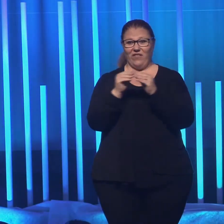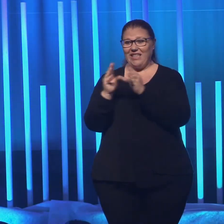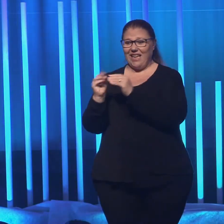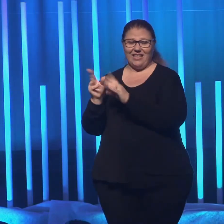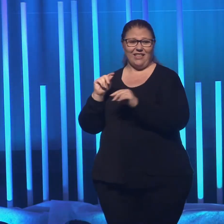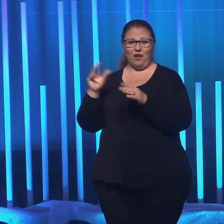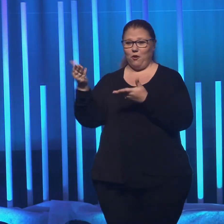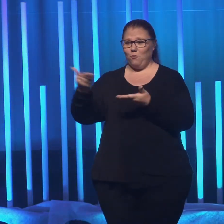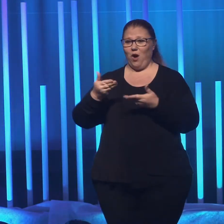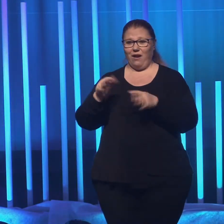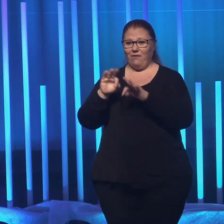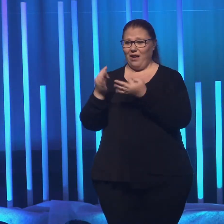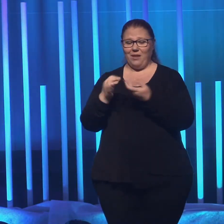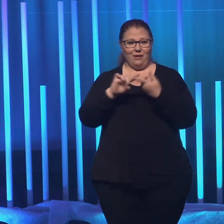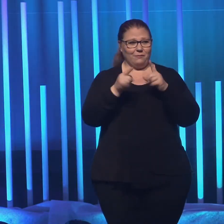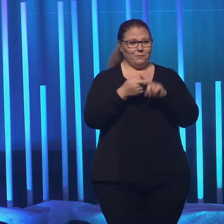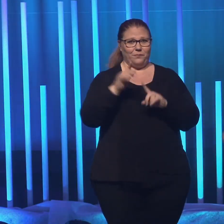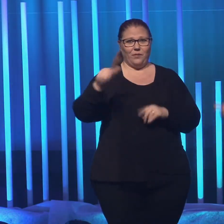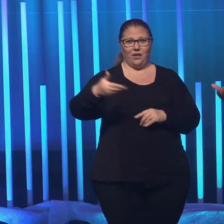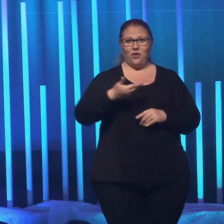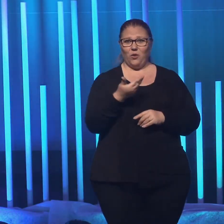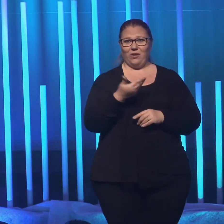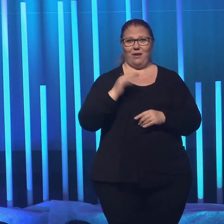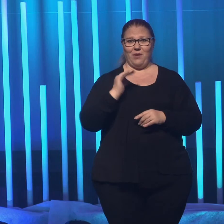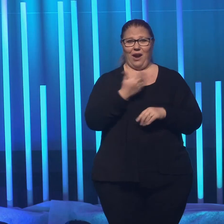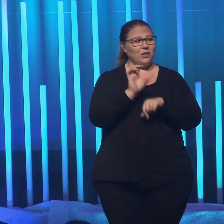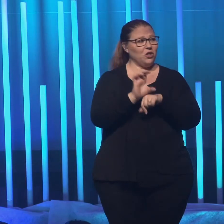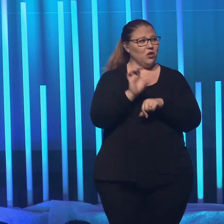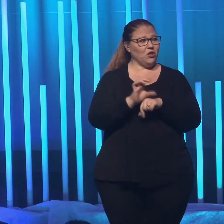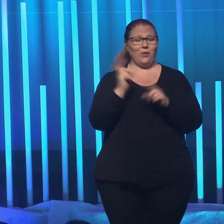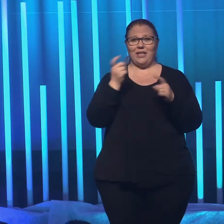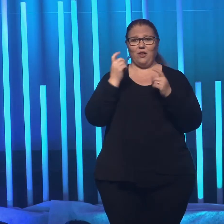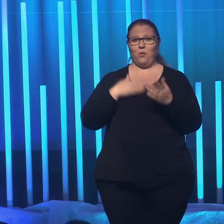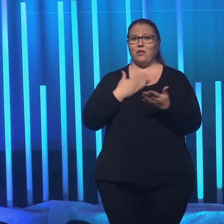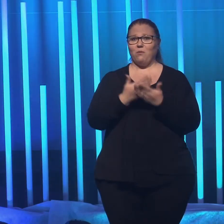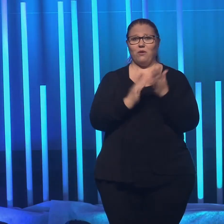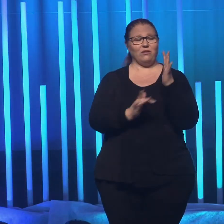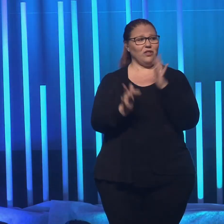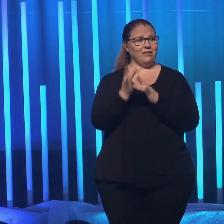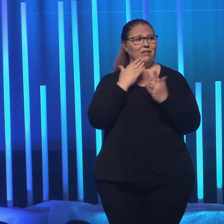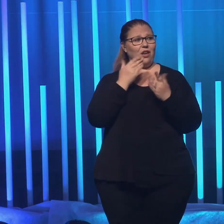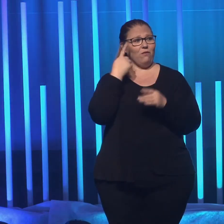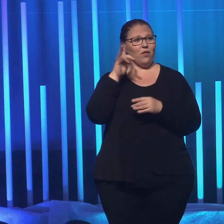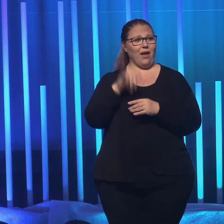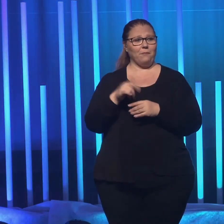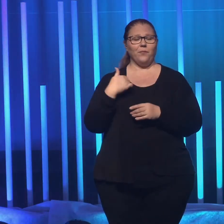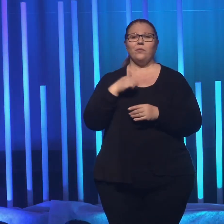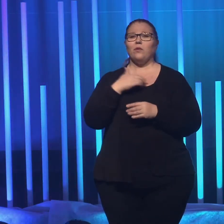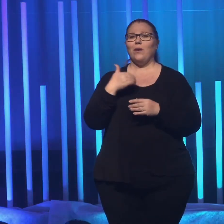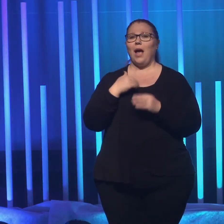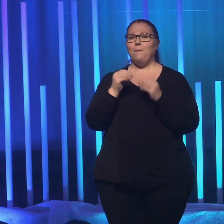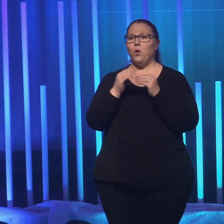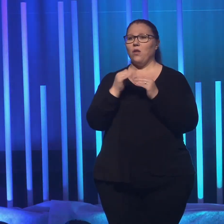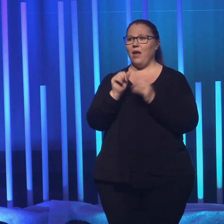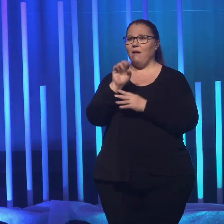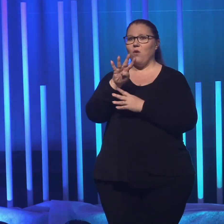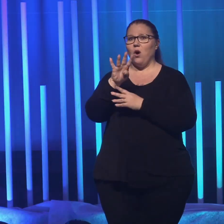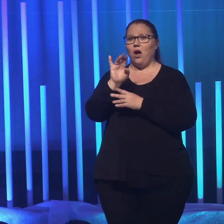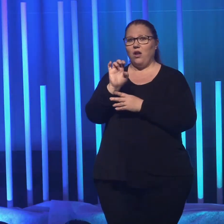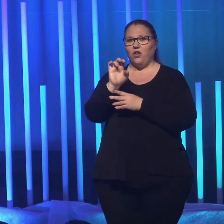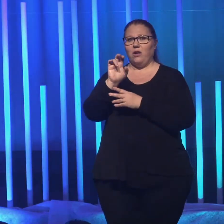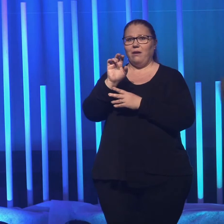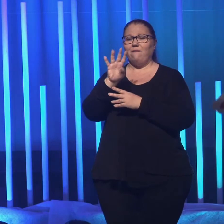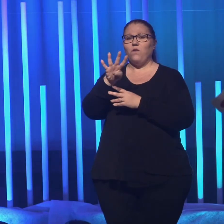friends, introduced them to kind of the heart of our church as we celebrated the birth of Jesus. Thank you for that. We had over 432